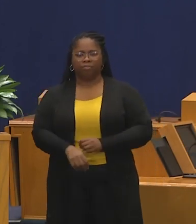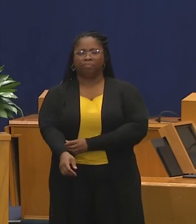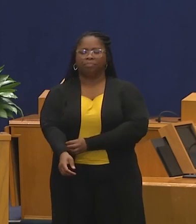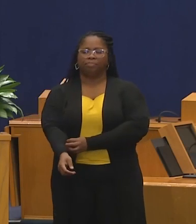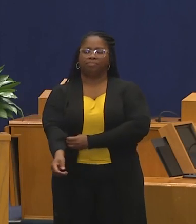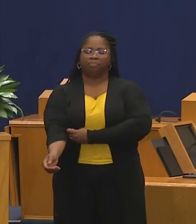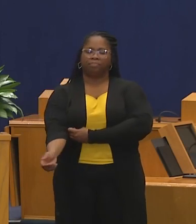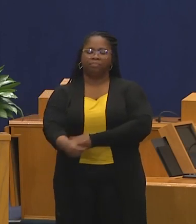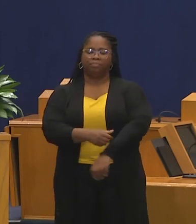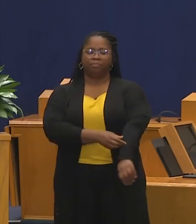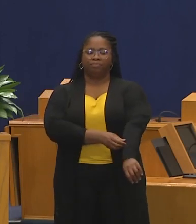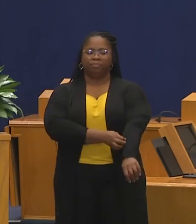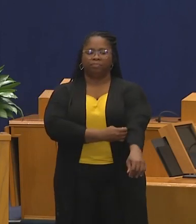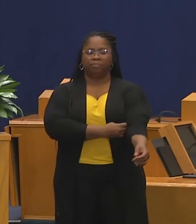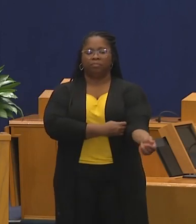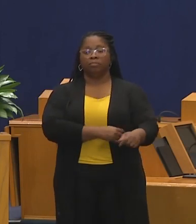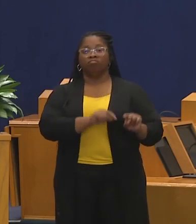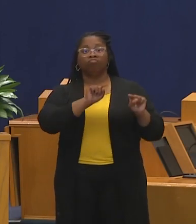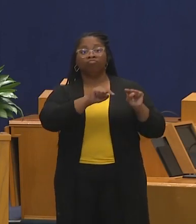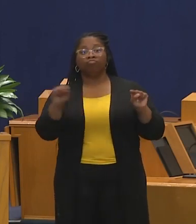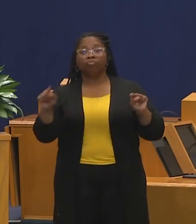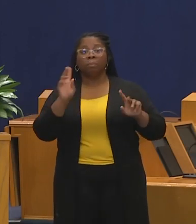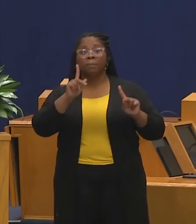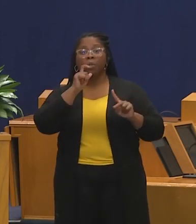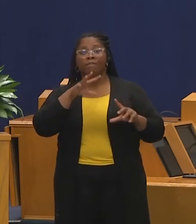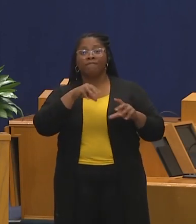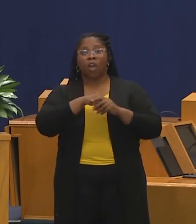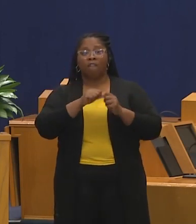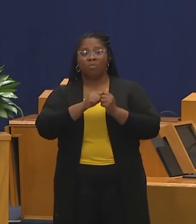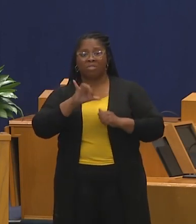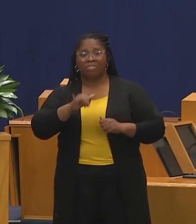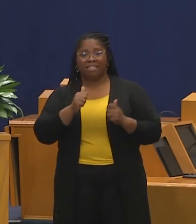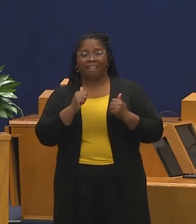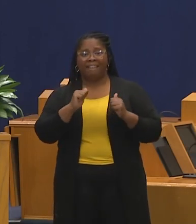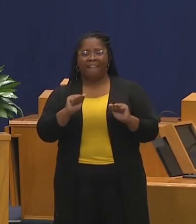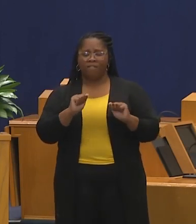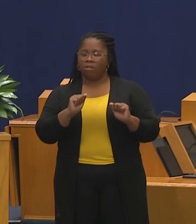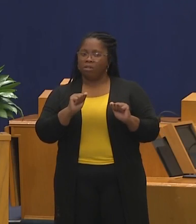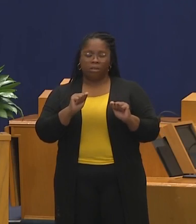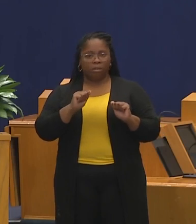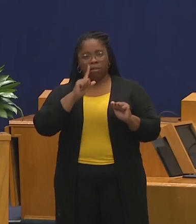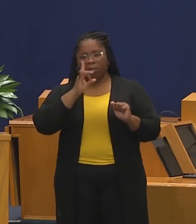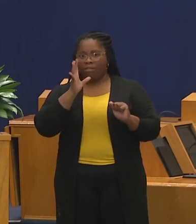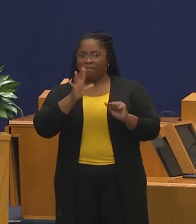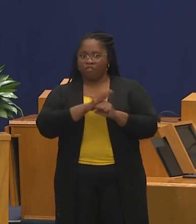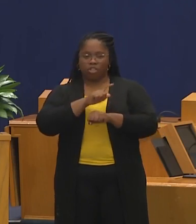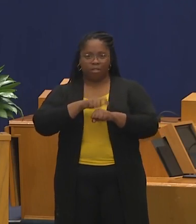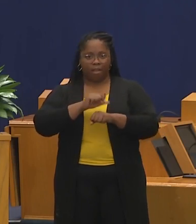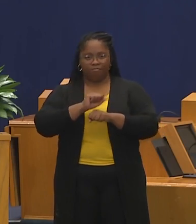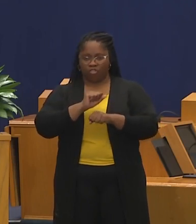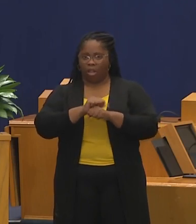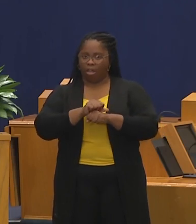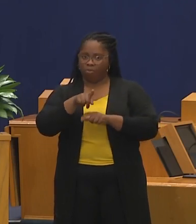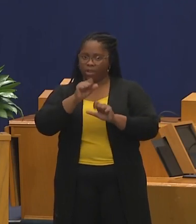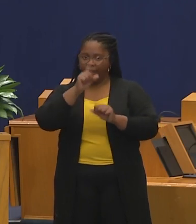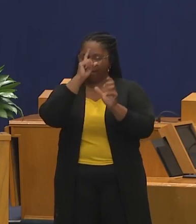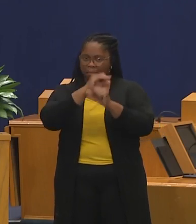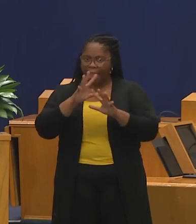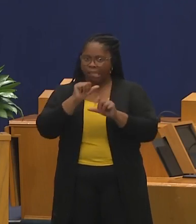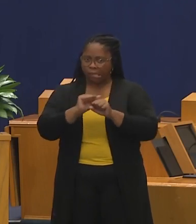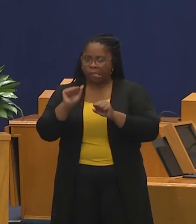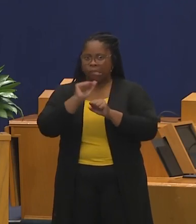want to acknowledge several of the individuals that were involved in this effort, as it's been a full-time job, as I'm sure you can imagine, over these past